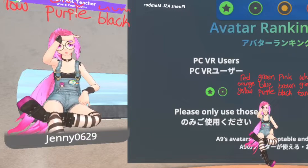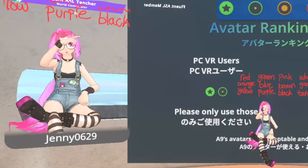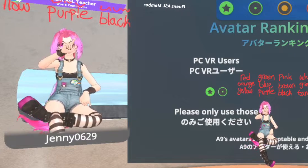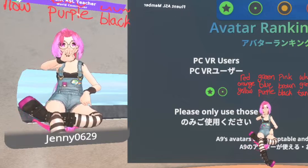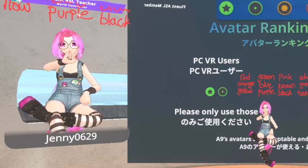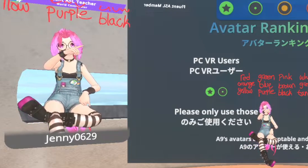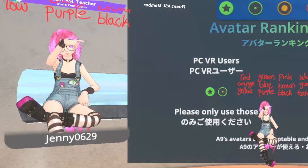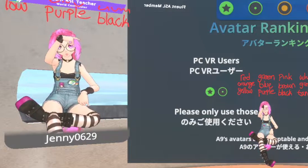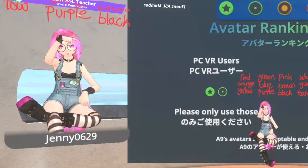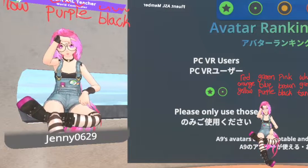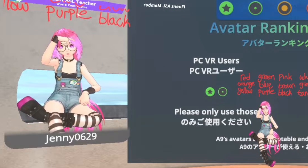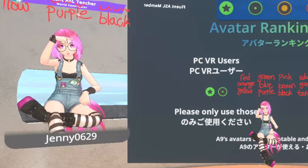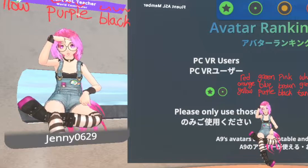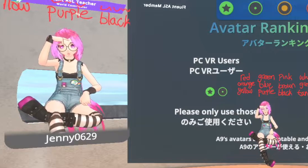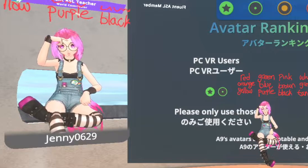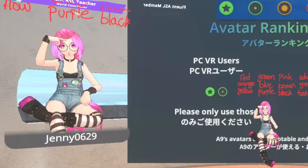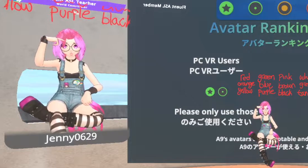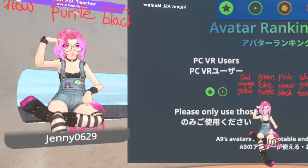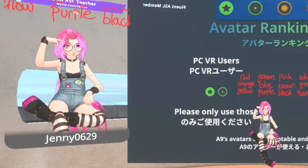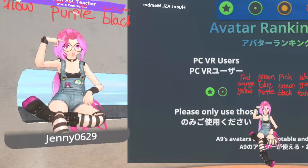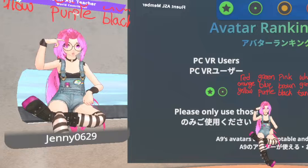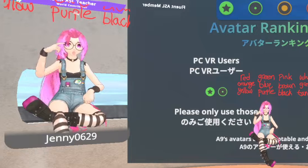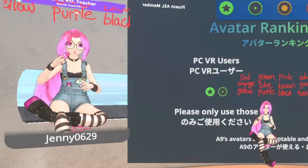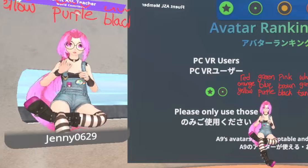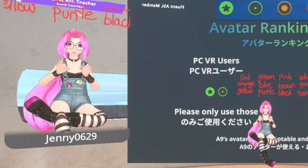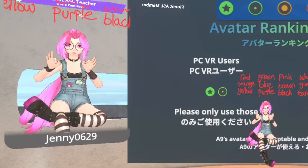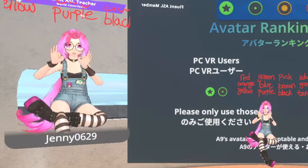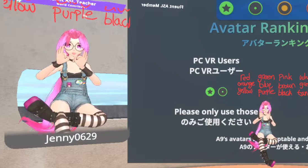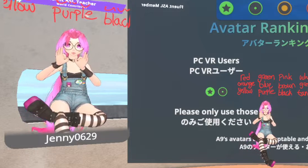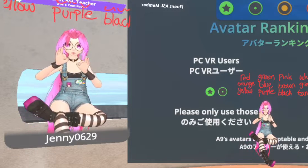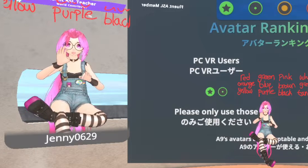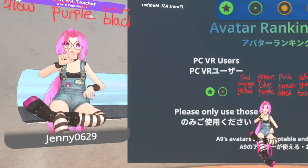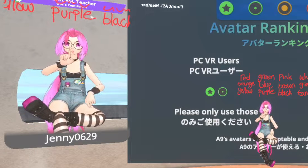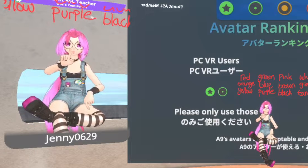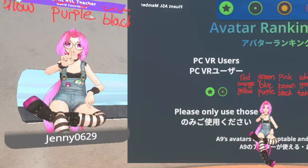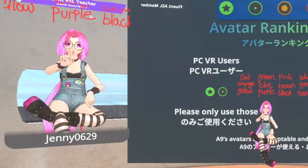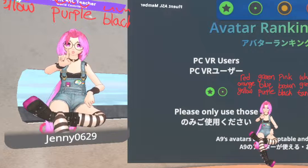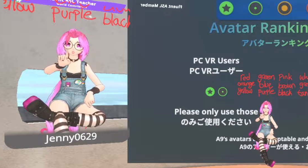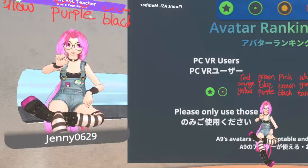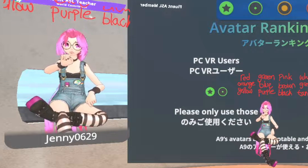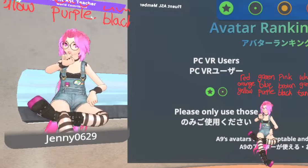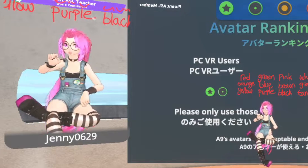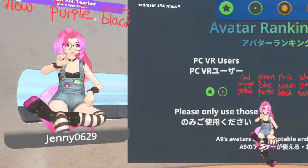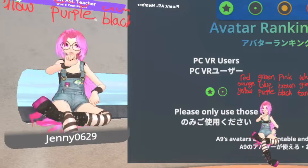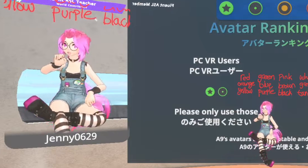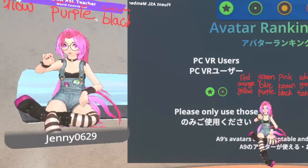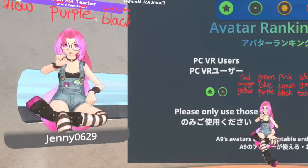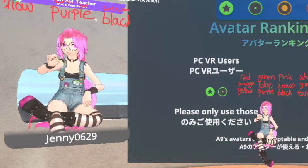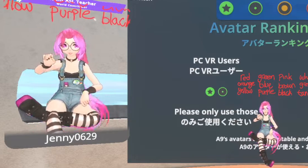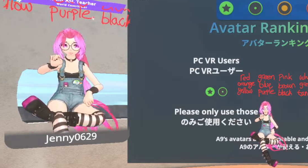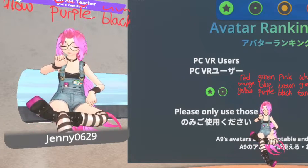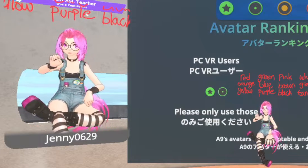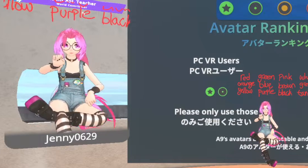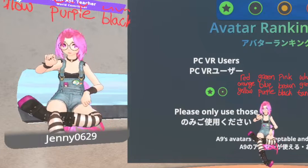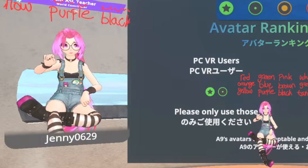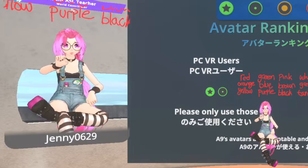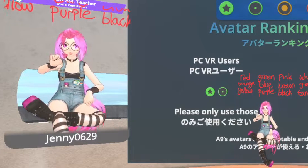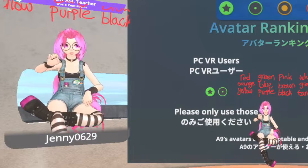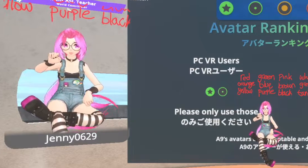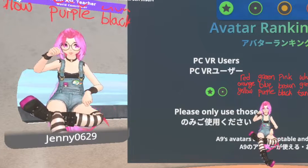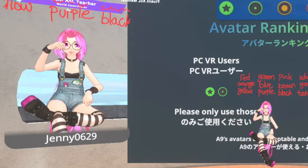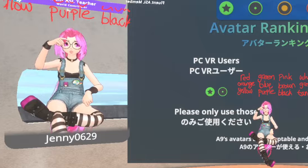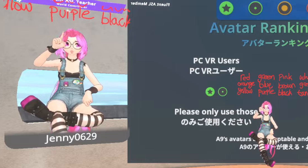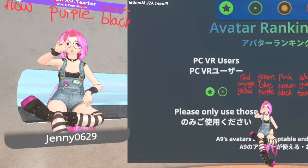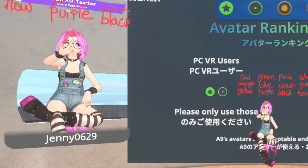this. Just pulling across my head. And it's important, we're not ending like this. We're